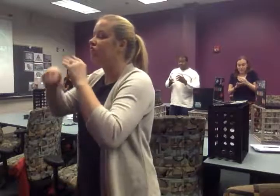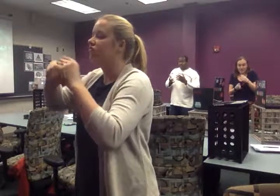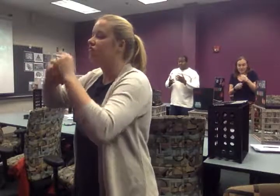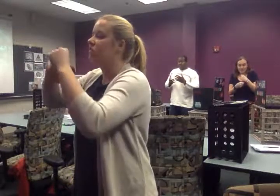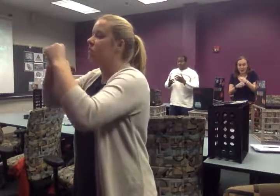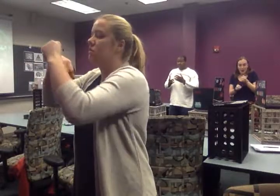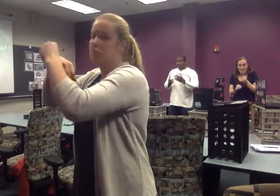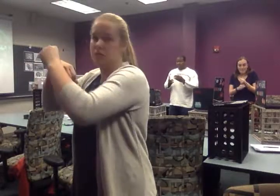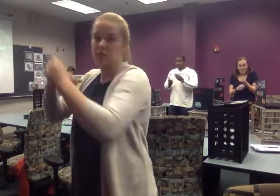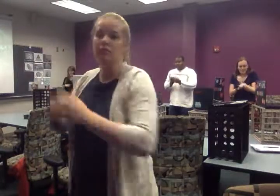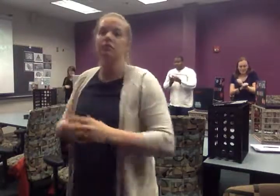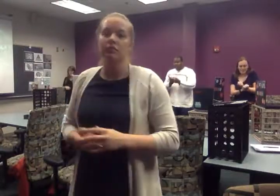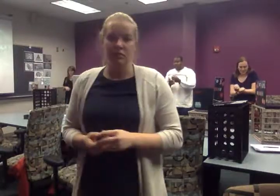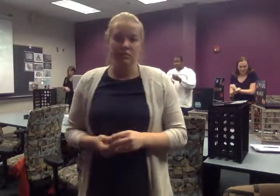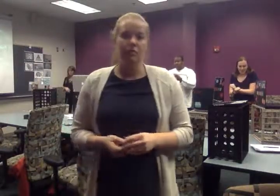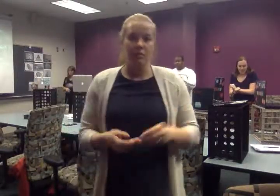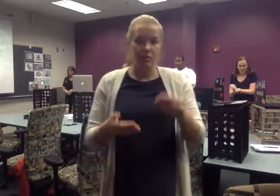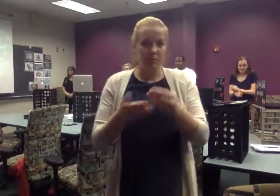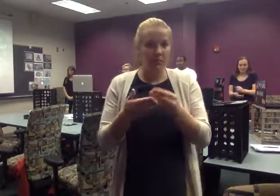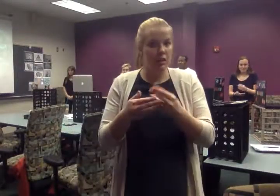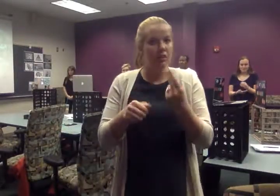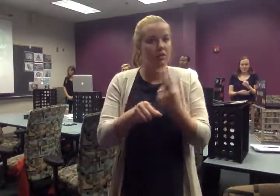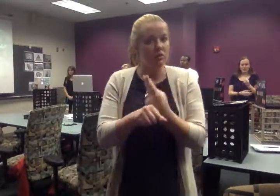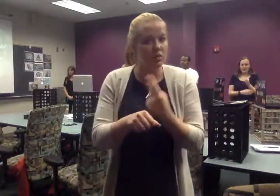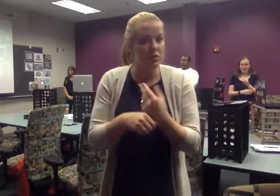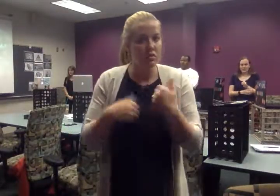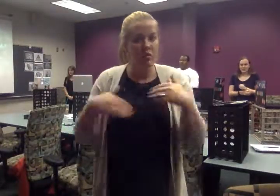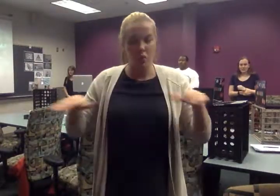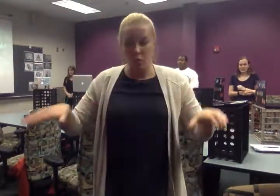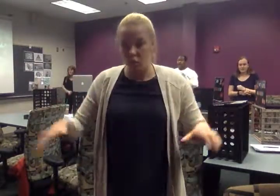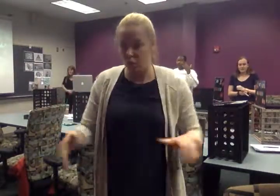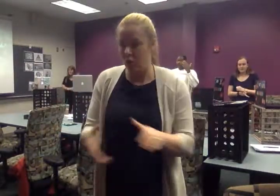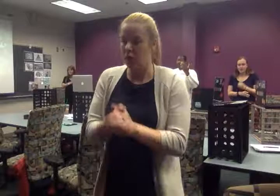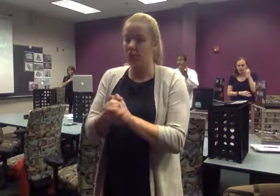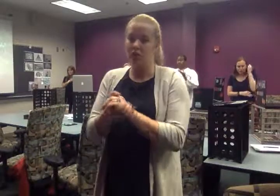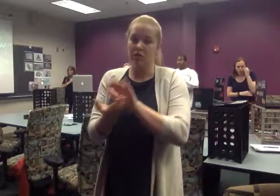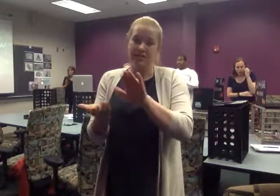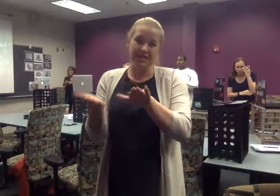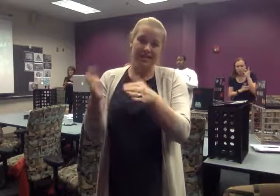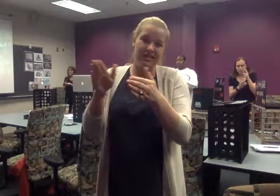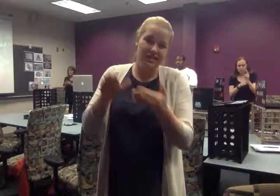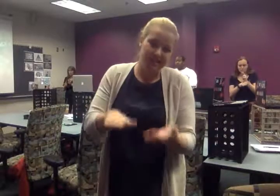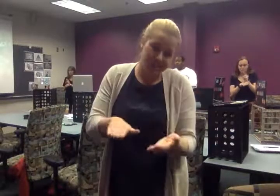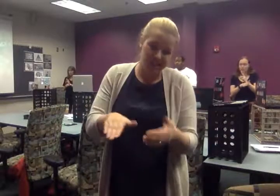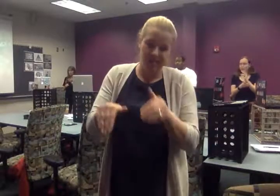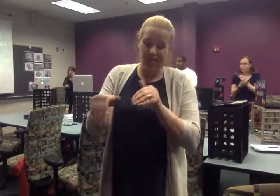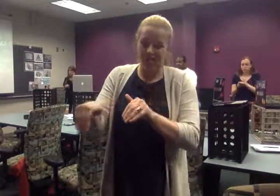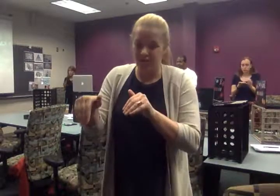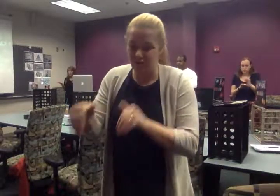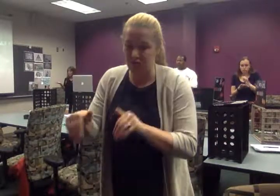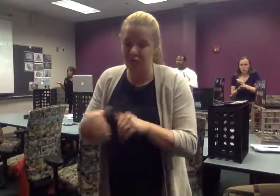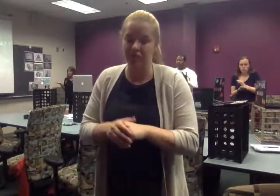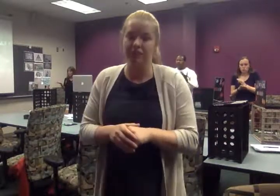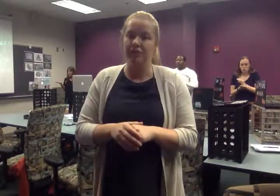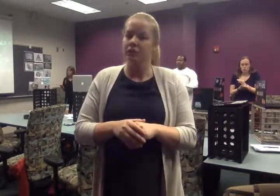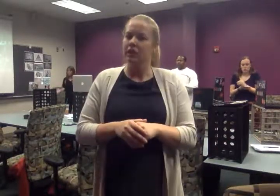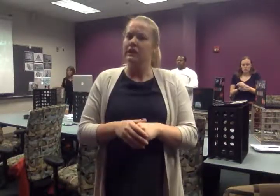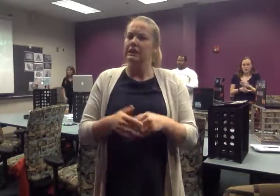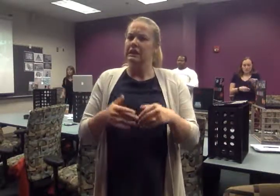Europeans, money was used, but only for weddings, funerals, and other activities that like cemented human relationships. And the money largely